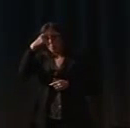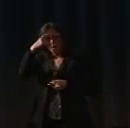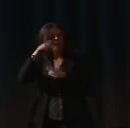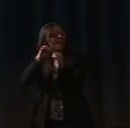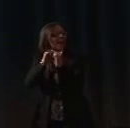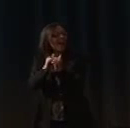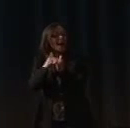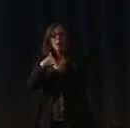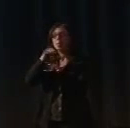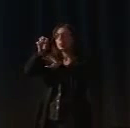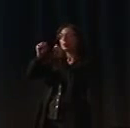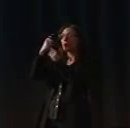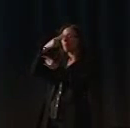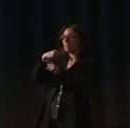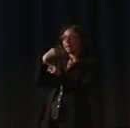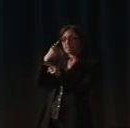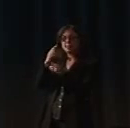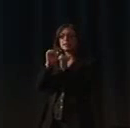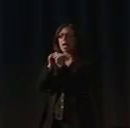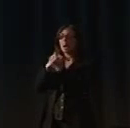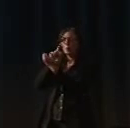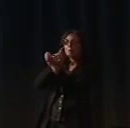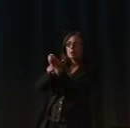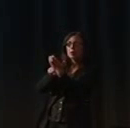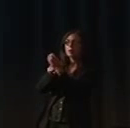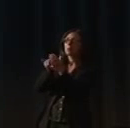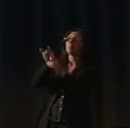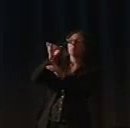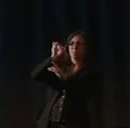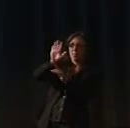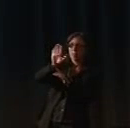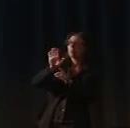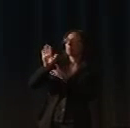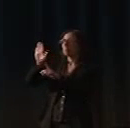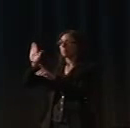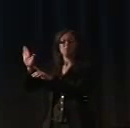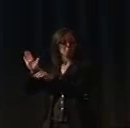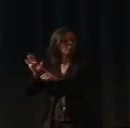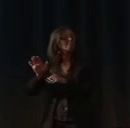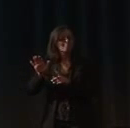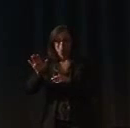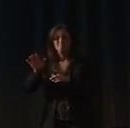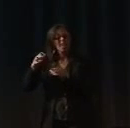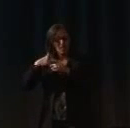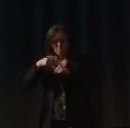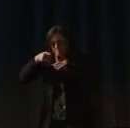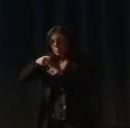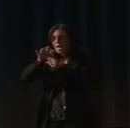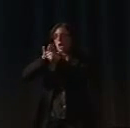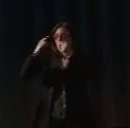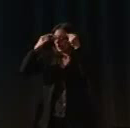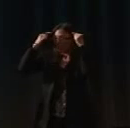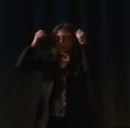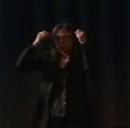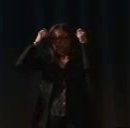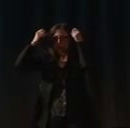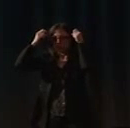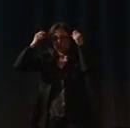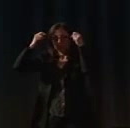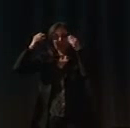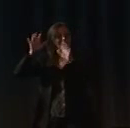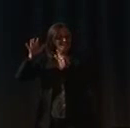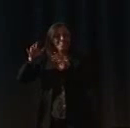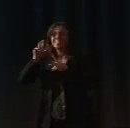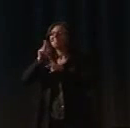and recognizing faces. We know homolog areas in the monkey's brain. We can record from neurons in the